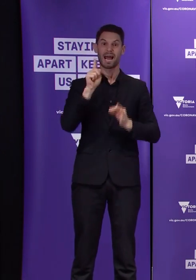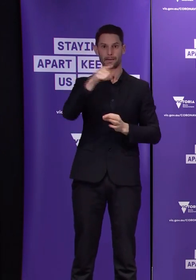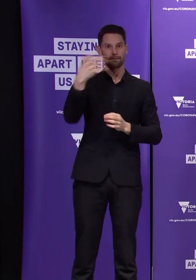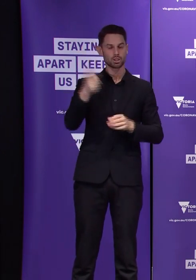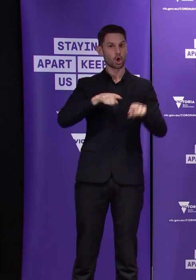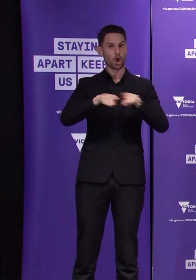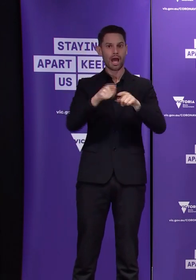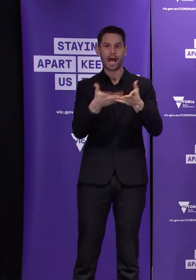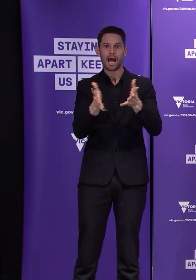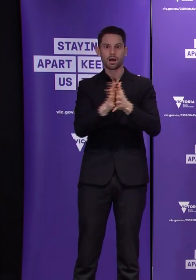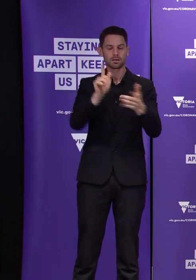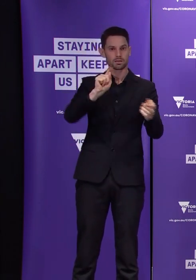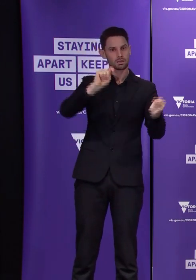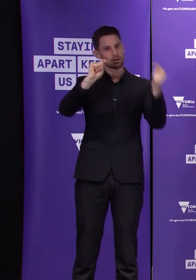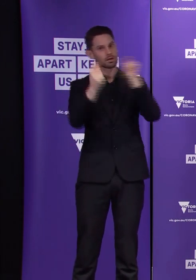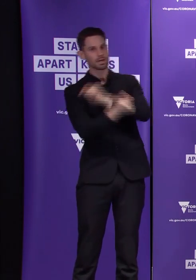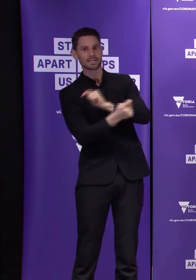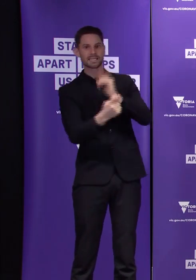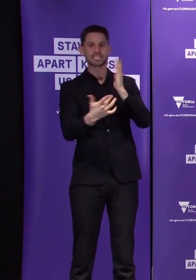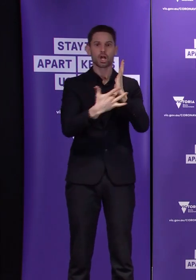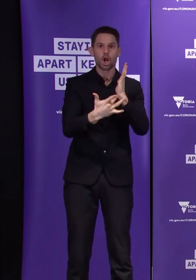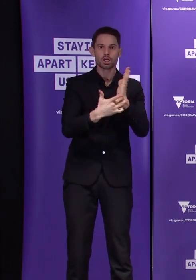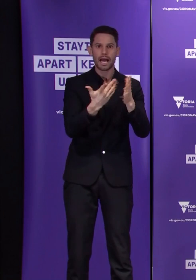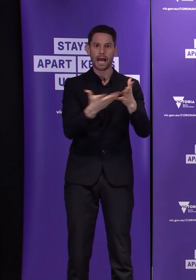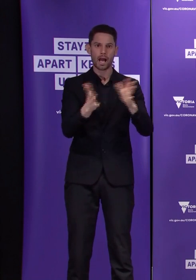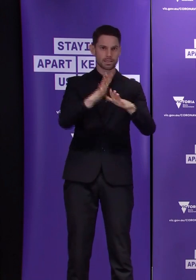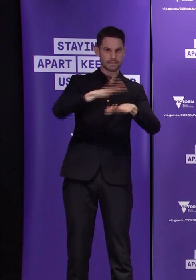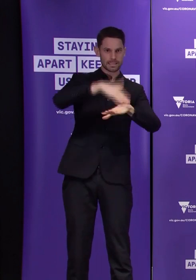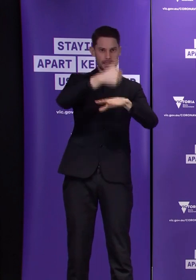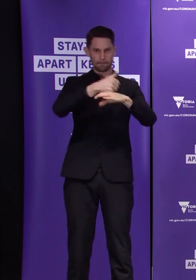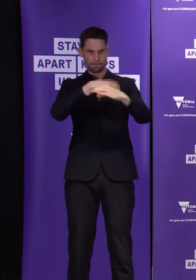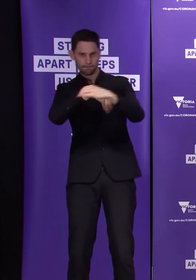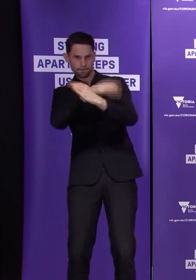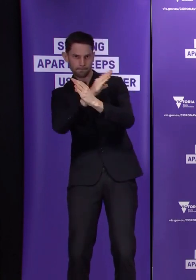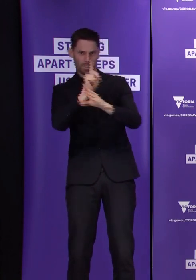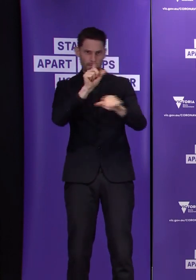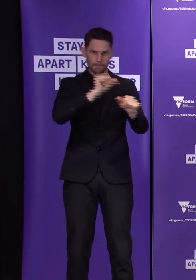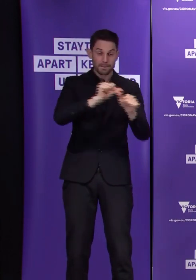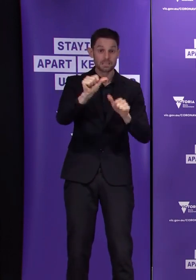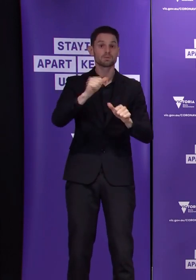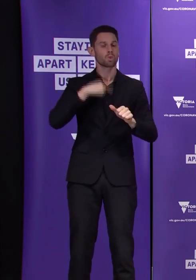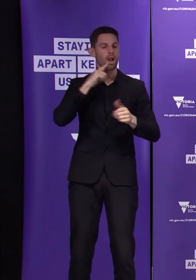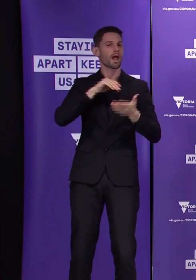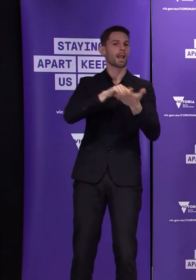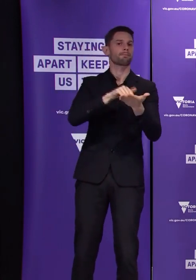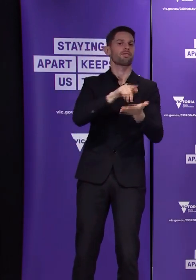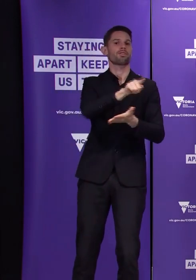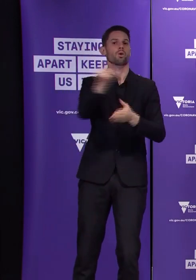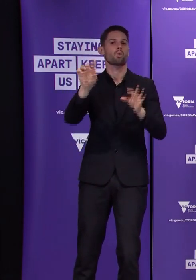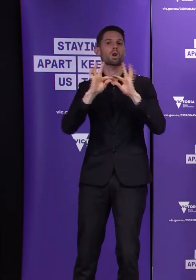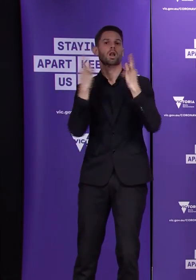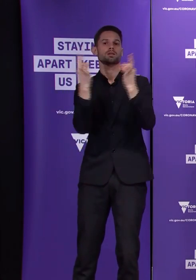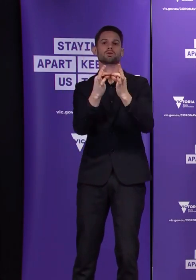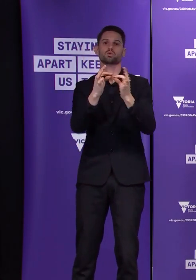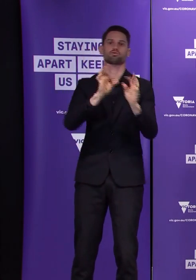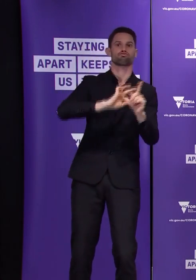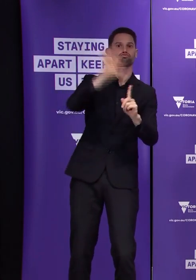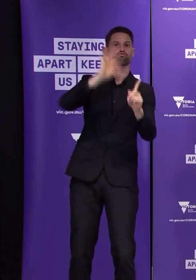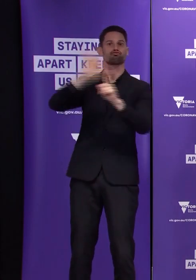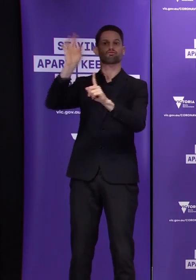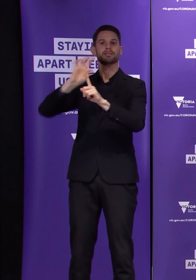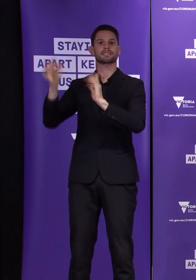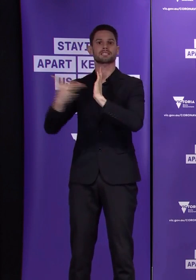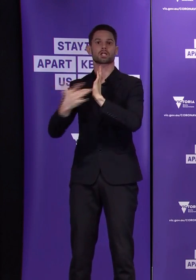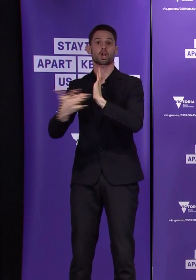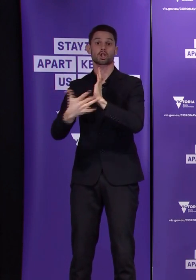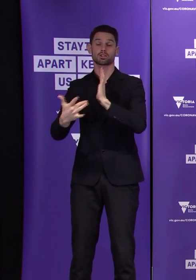remote environment, this physical distancing environment, and while also expanding the reach of many of those services as well, which we know